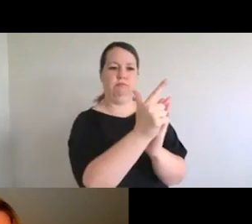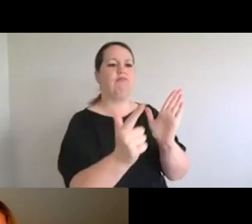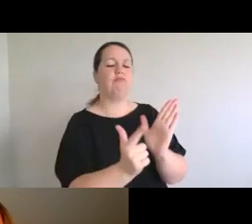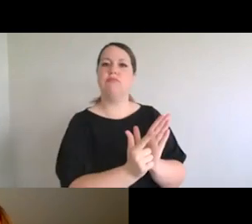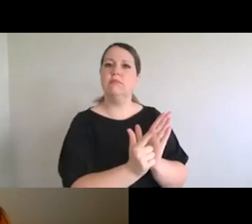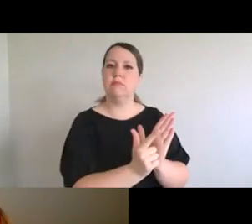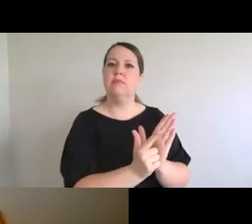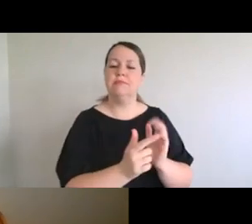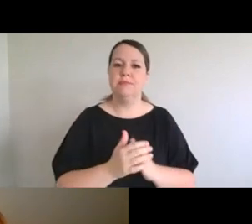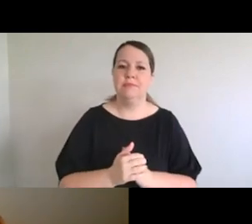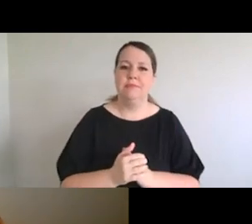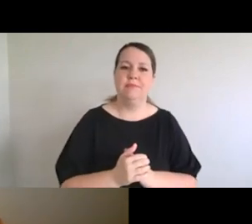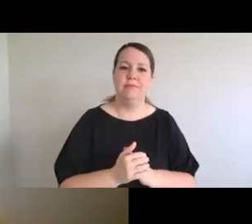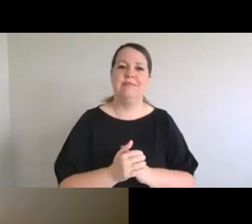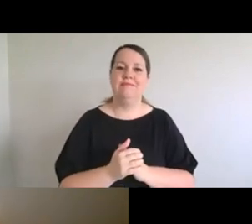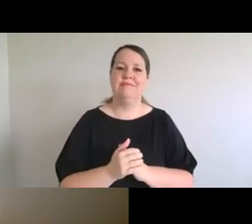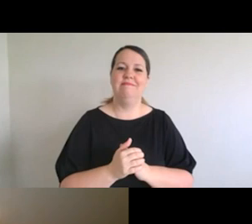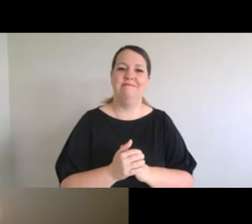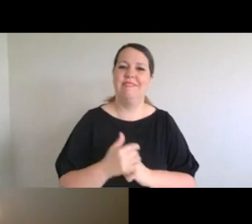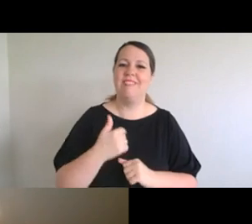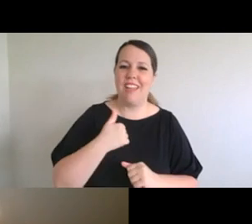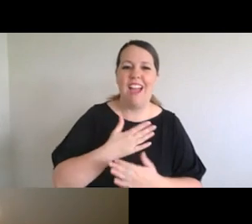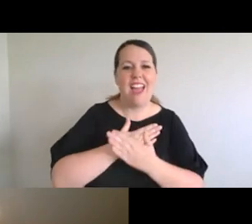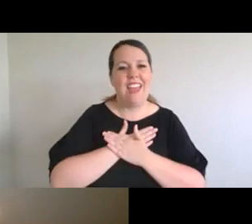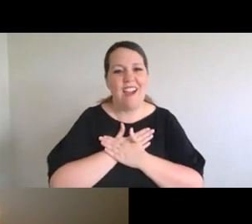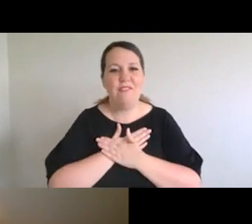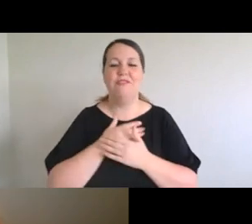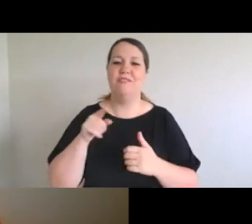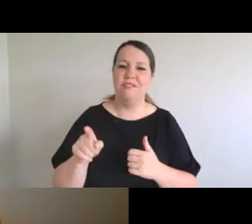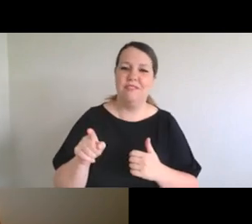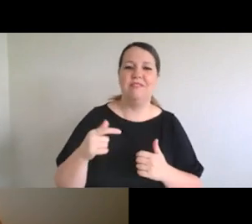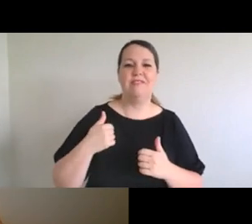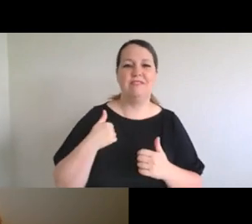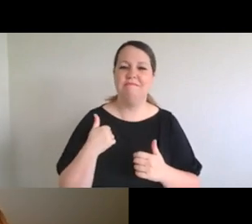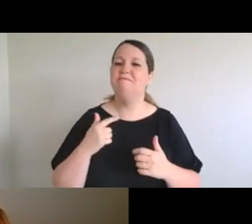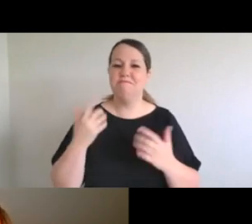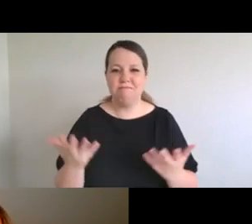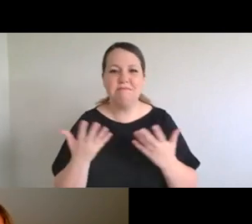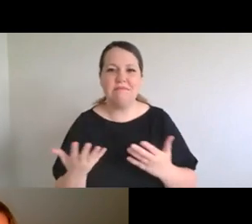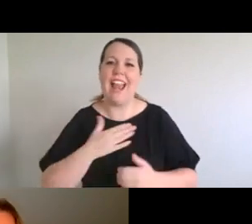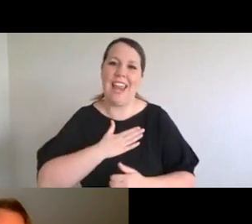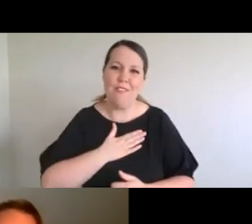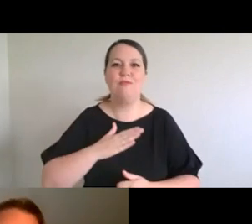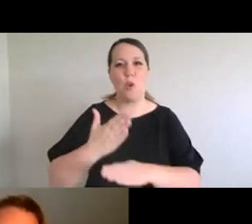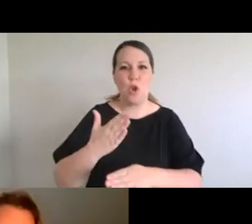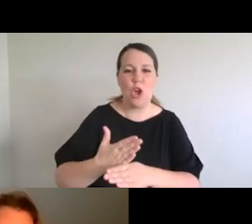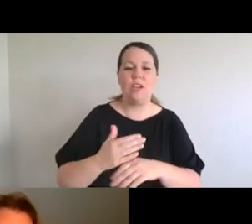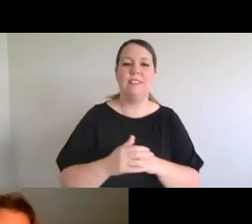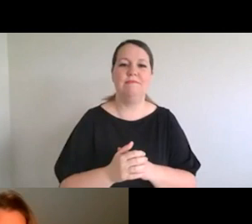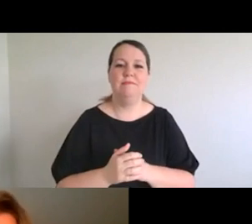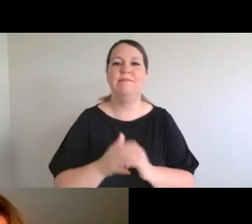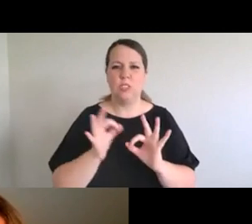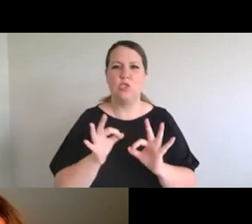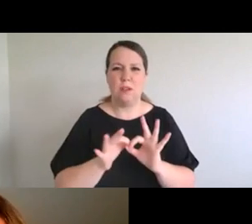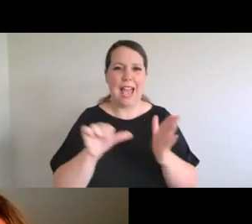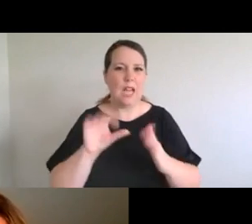I love Warren Foster, Tom Baraclough, and Curtis Barnett. Love your work. These guys put